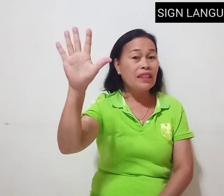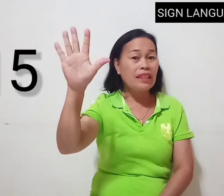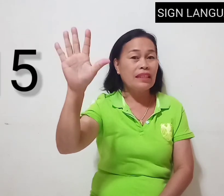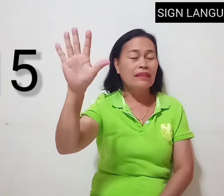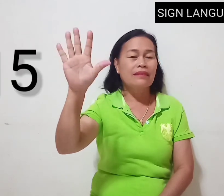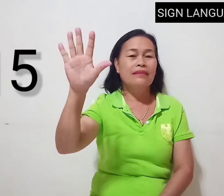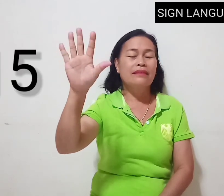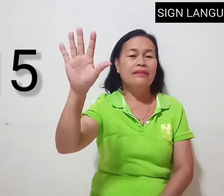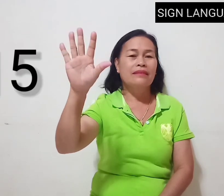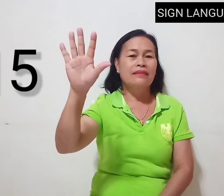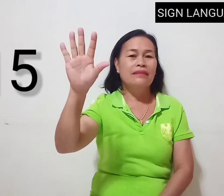15,